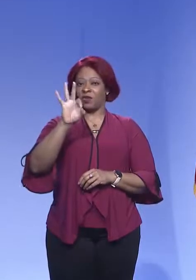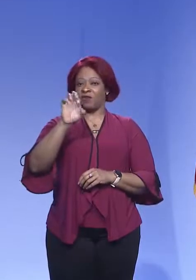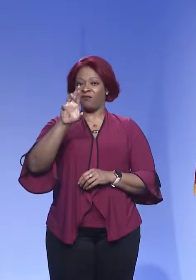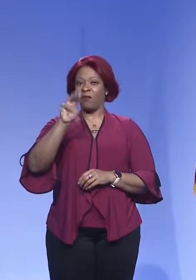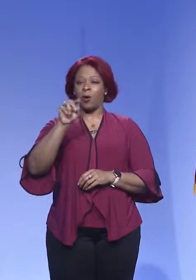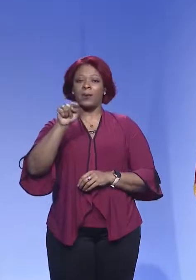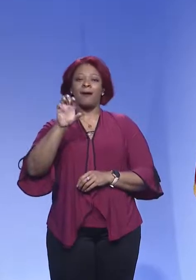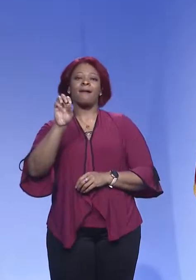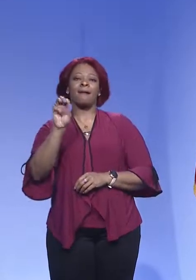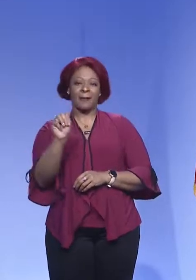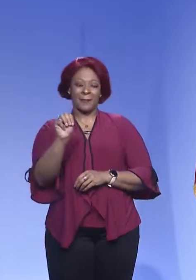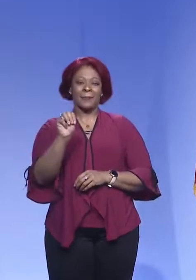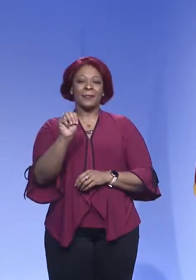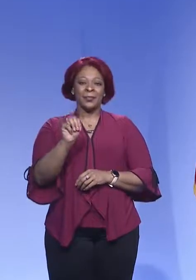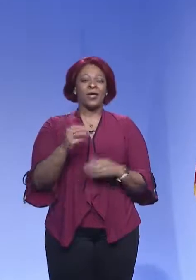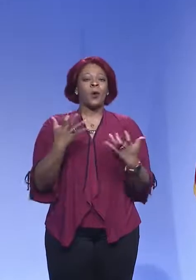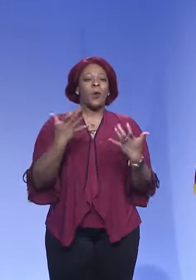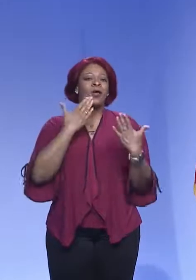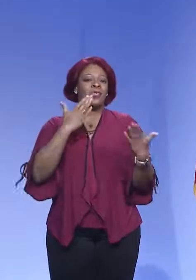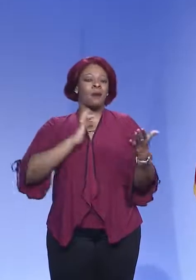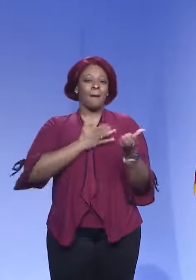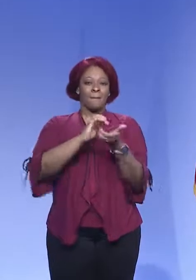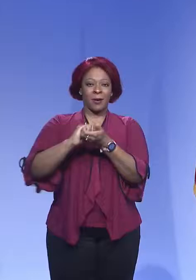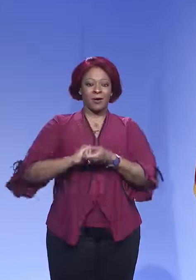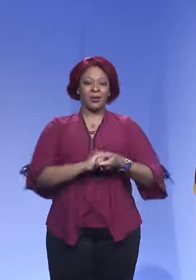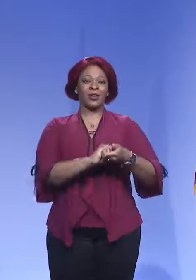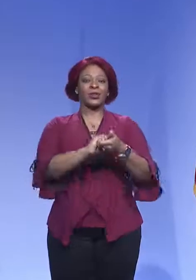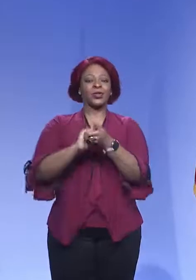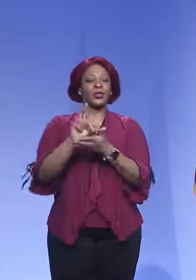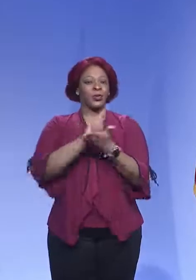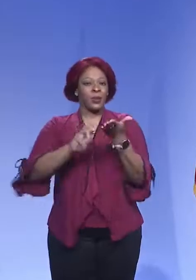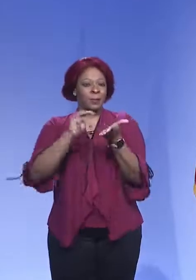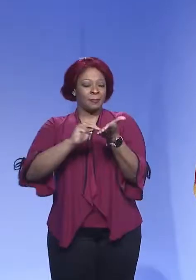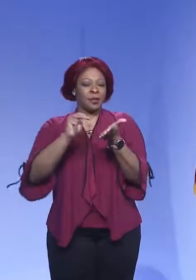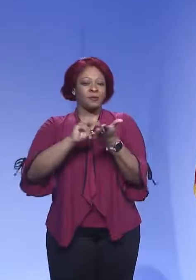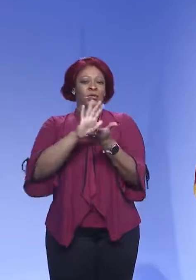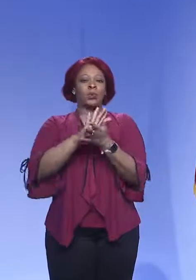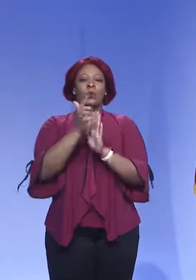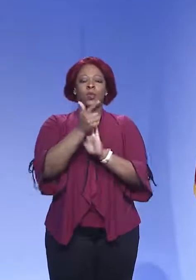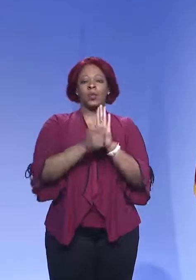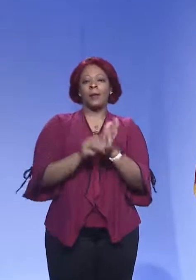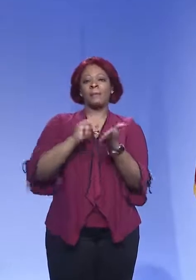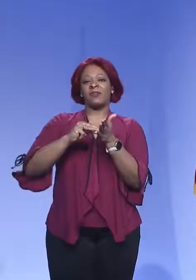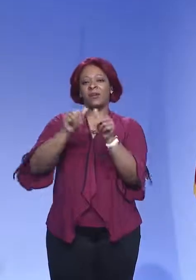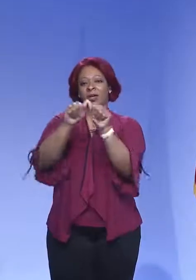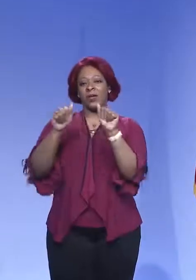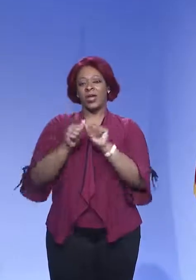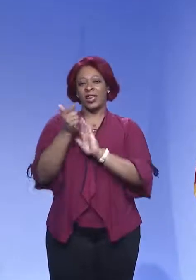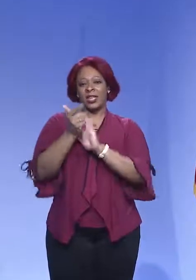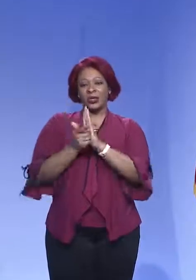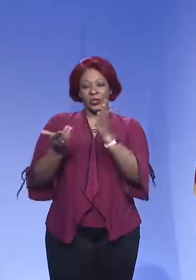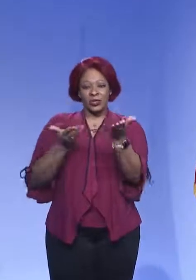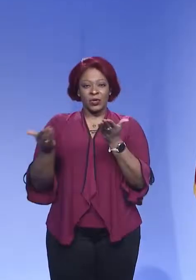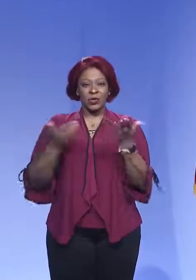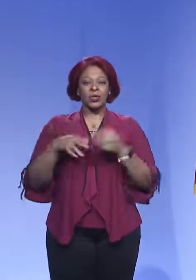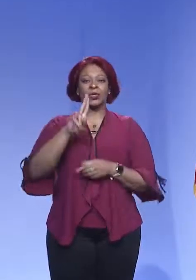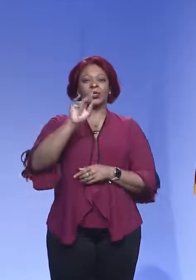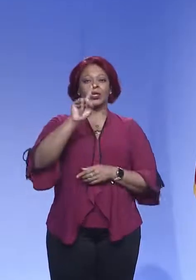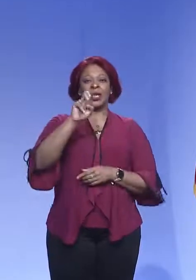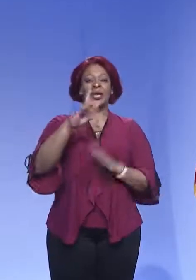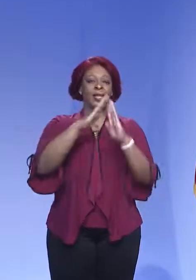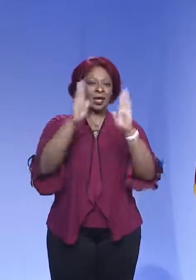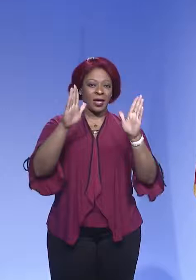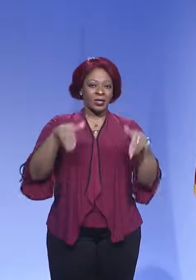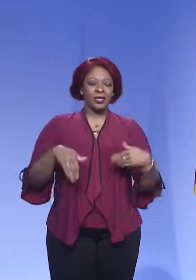COVID-19evictionforms.com. I would like to thank our partners, the University of Memphis School of Law, Memphis Area Legal Services, United